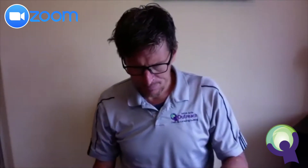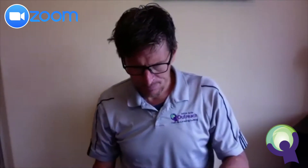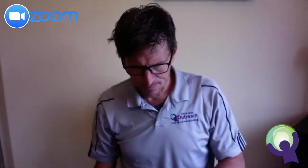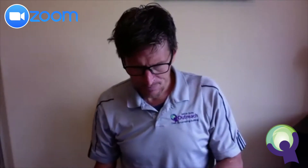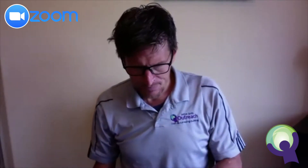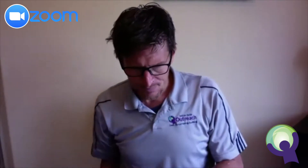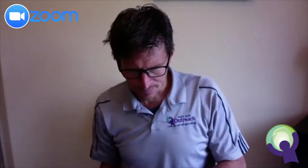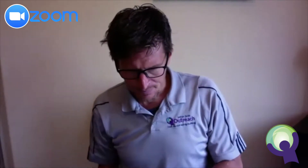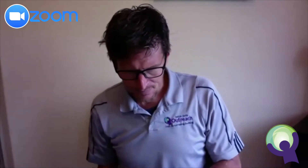ground.